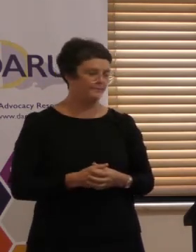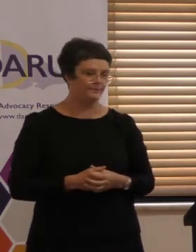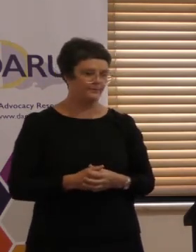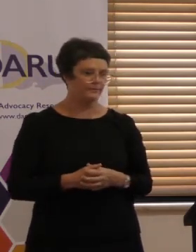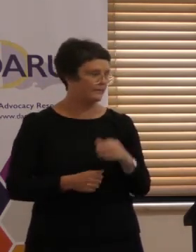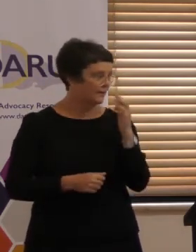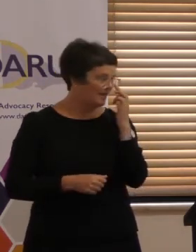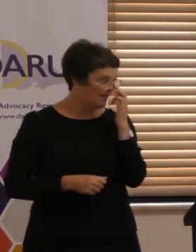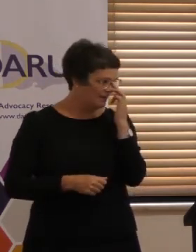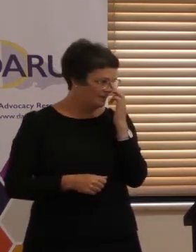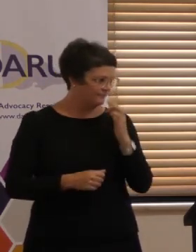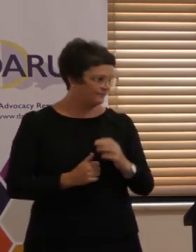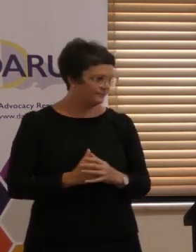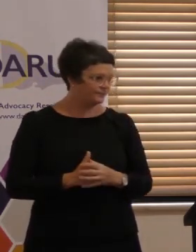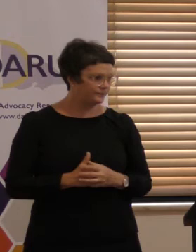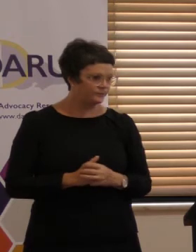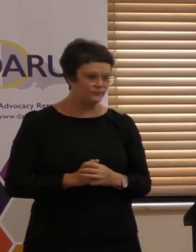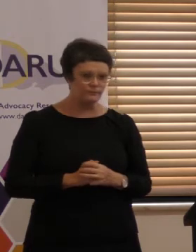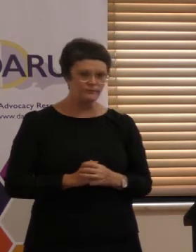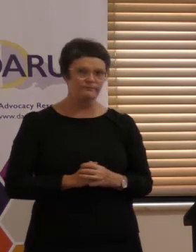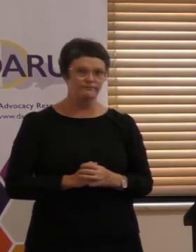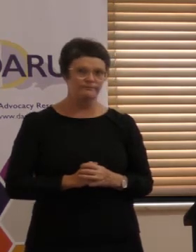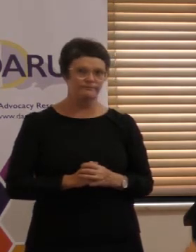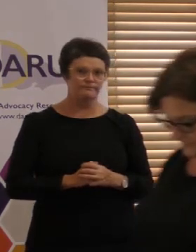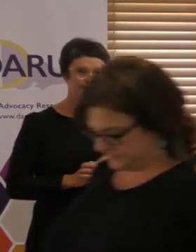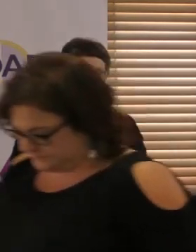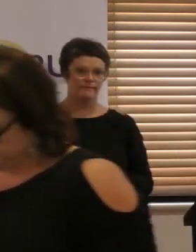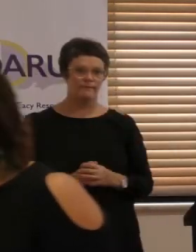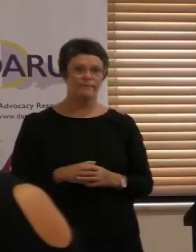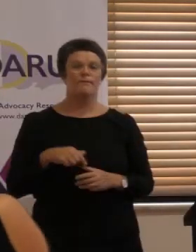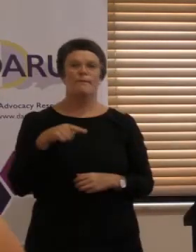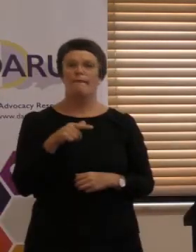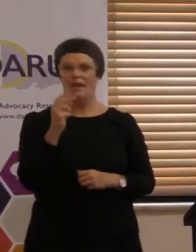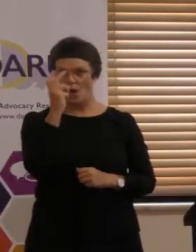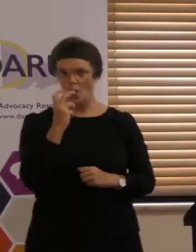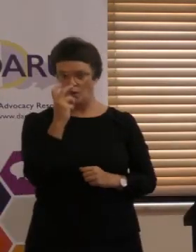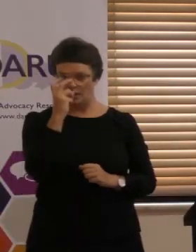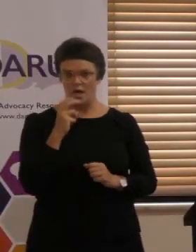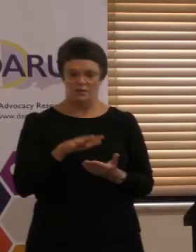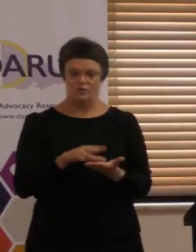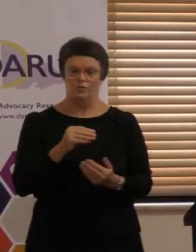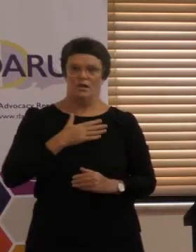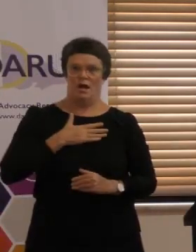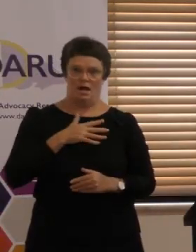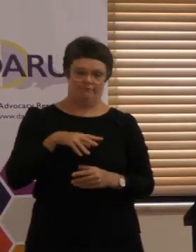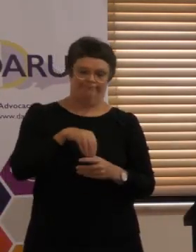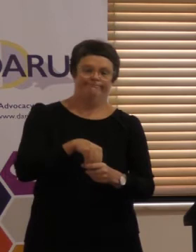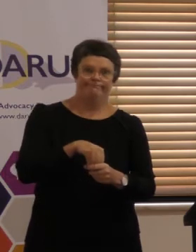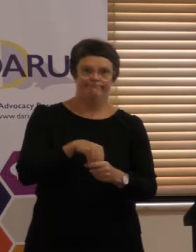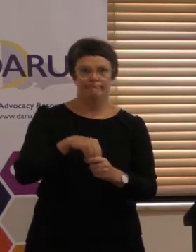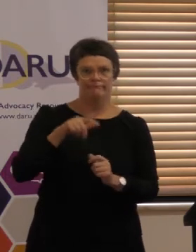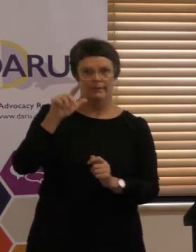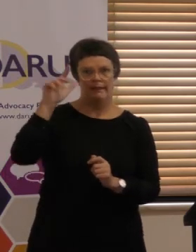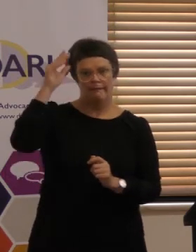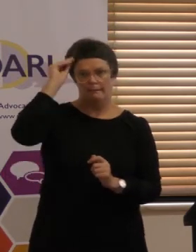It often skews to an older age group, because many of the people who come to our steering